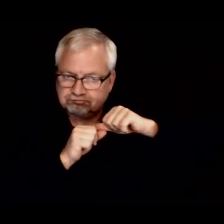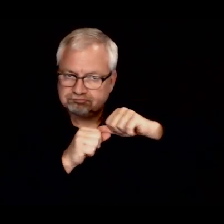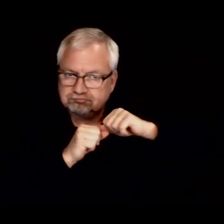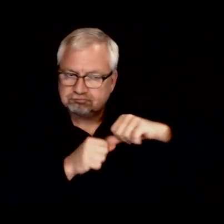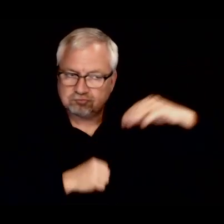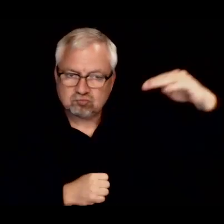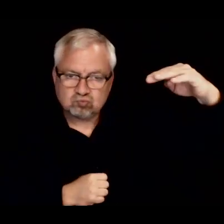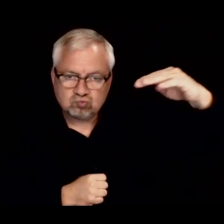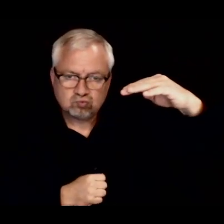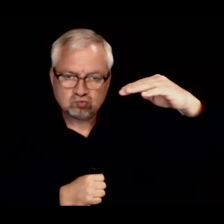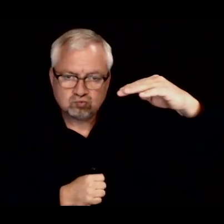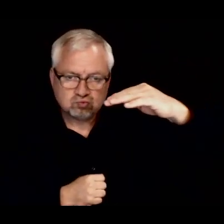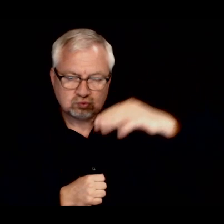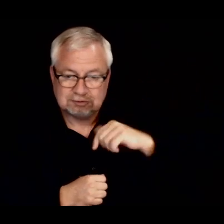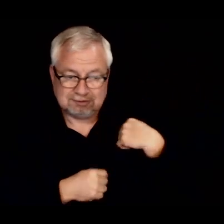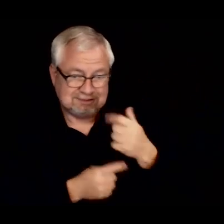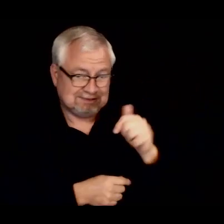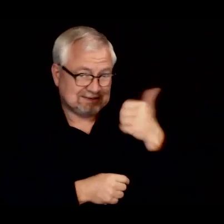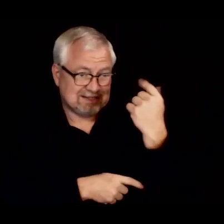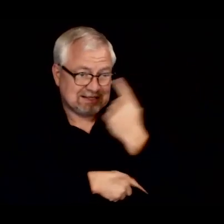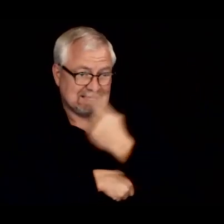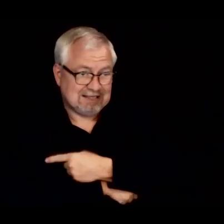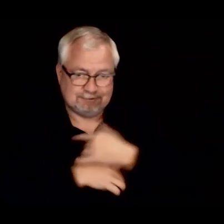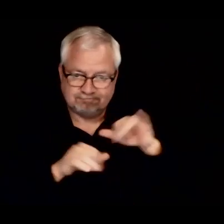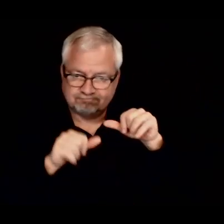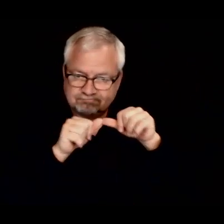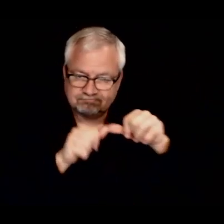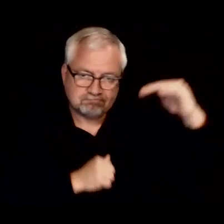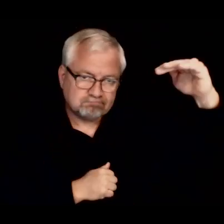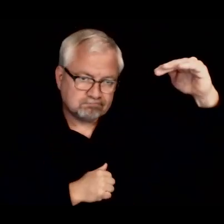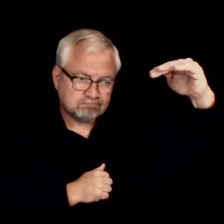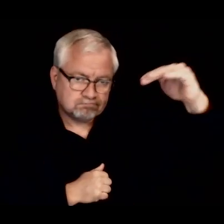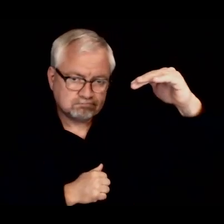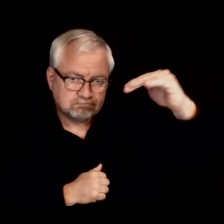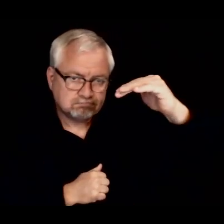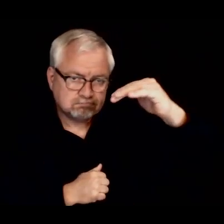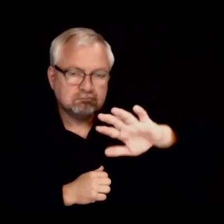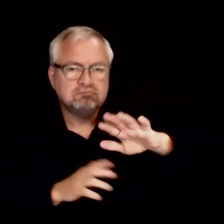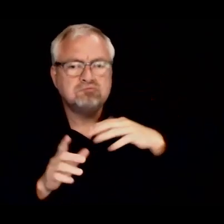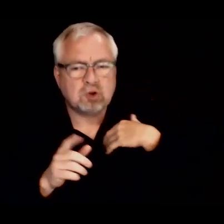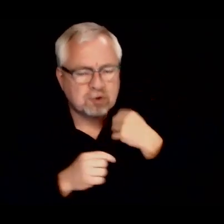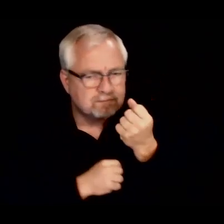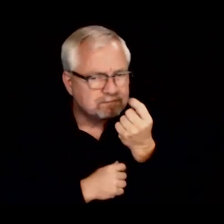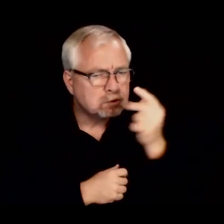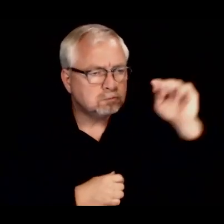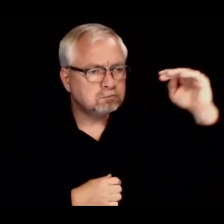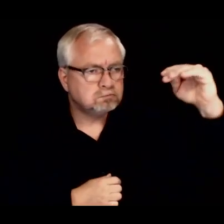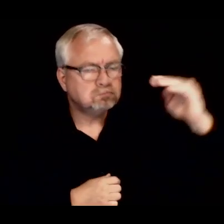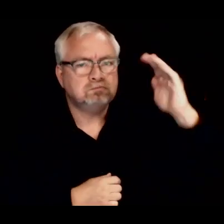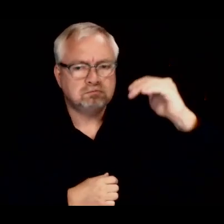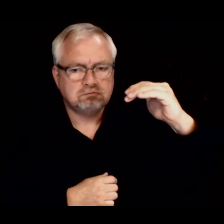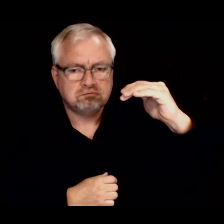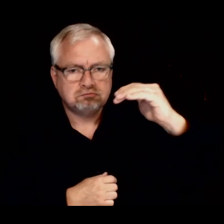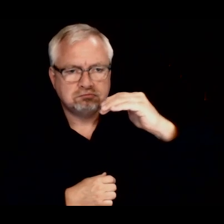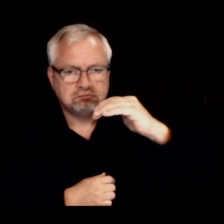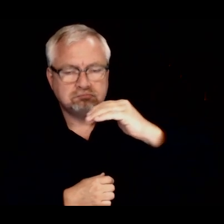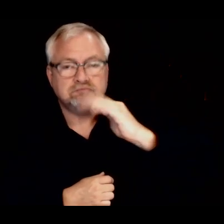decline. And has been followed by a couple of days of uptick in a pattern over the last month or